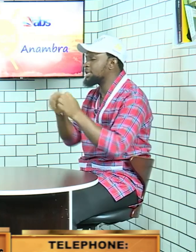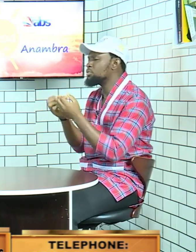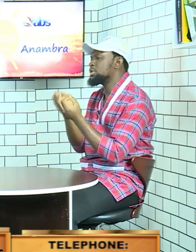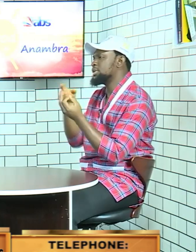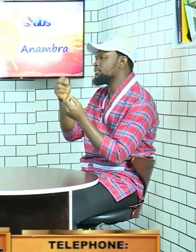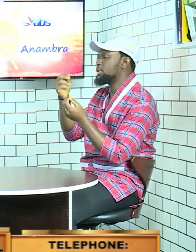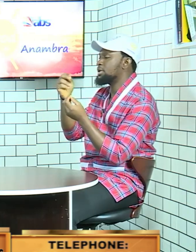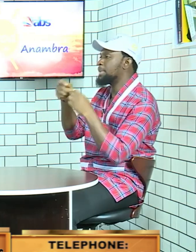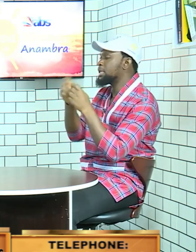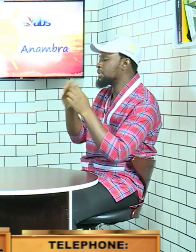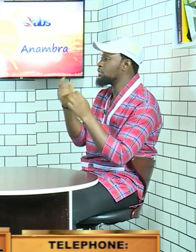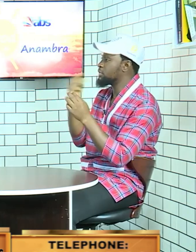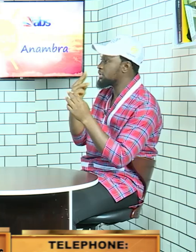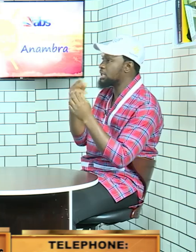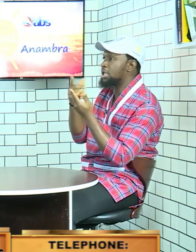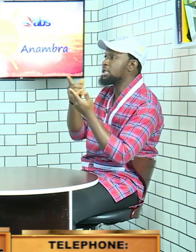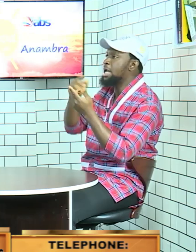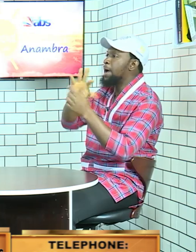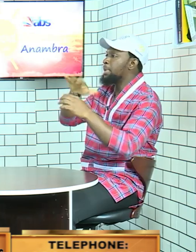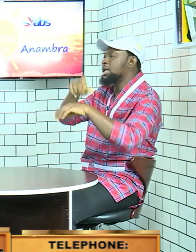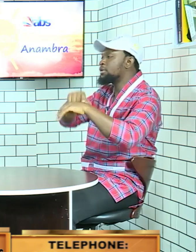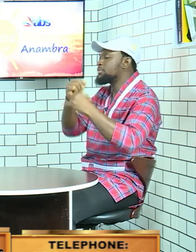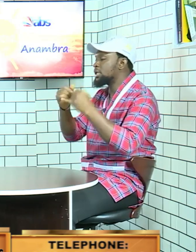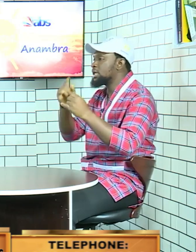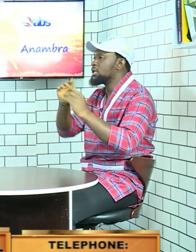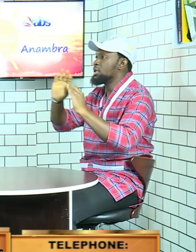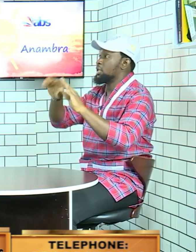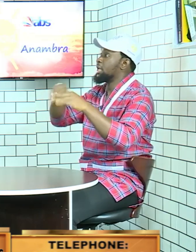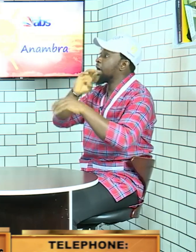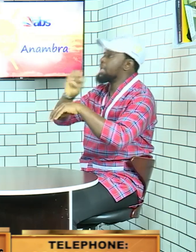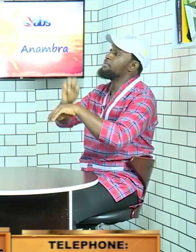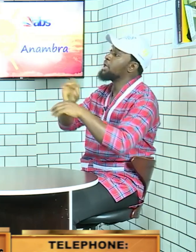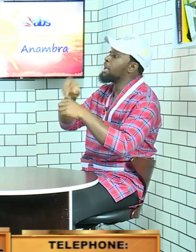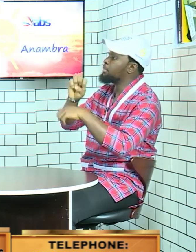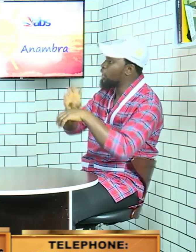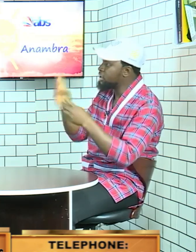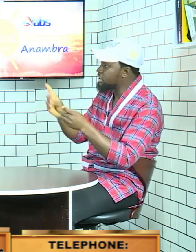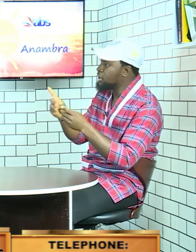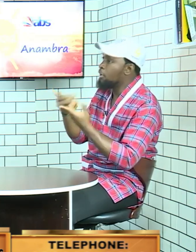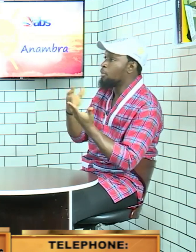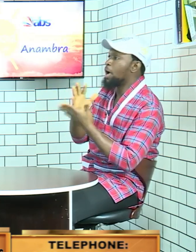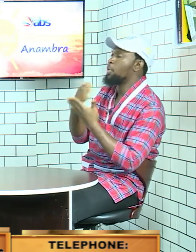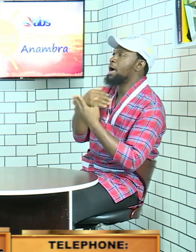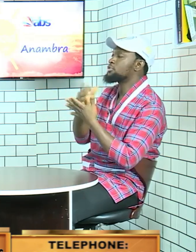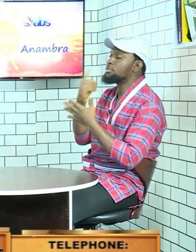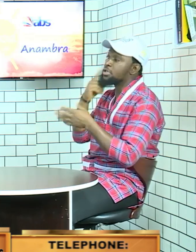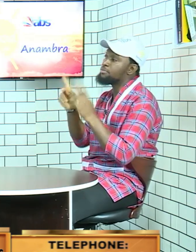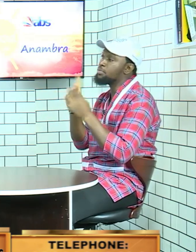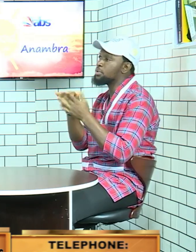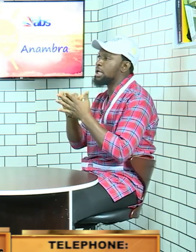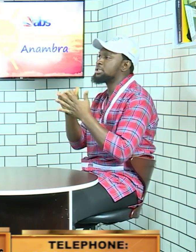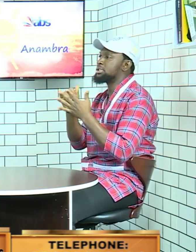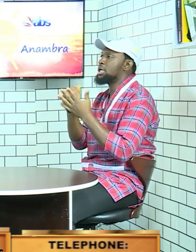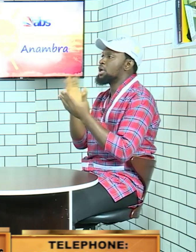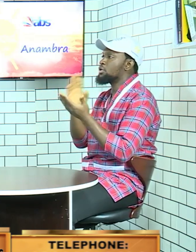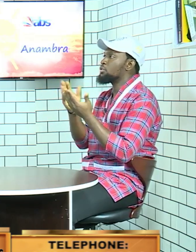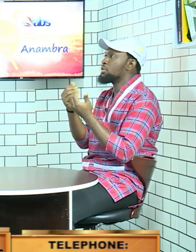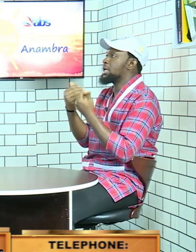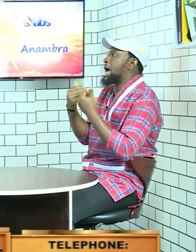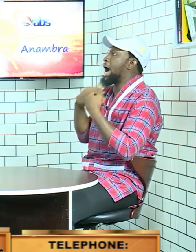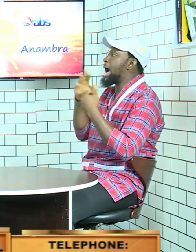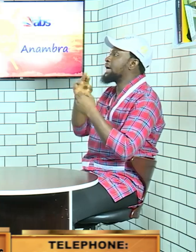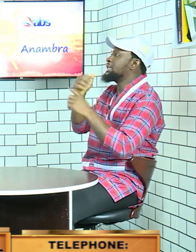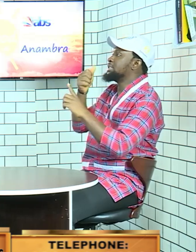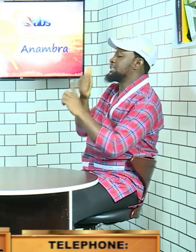so by the time we give the management the reasons, and by the end of the day, they are gainfully employed, while we have some deaf people that